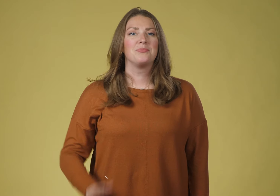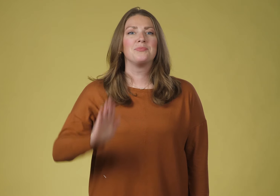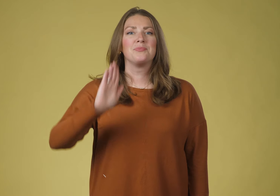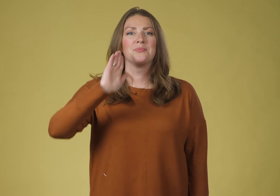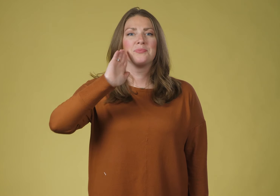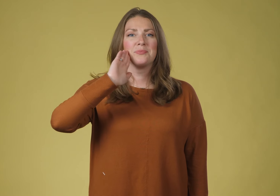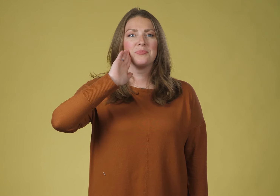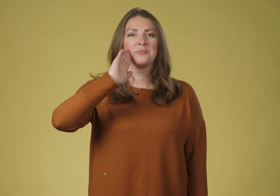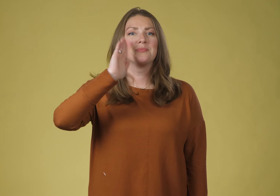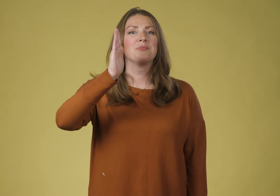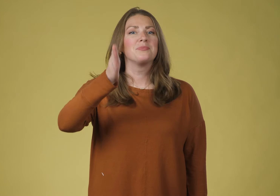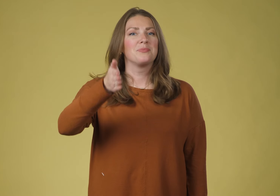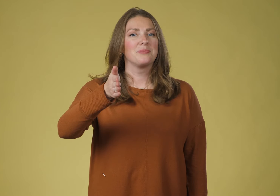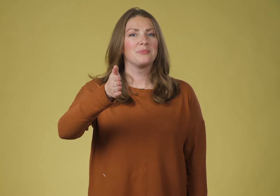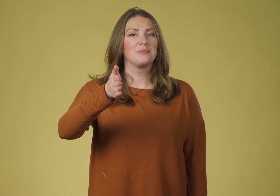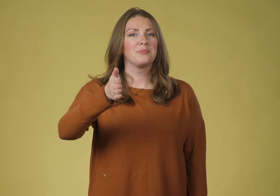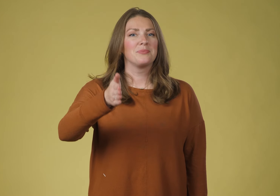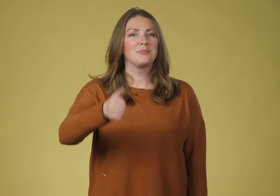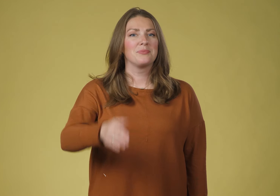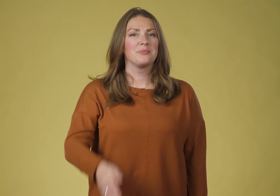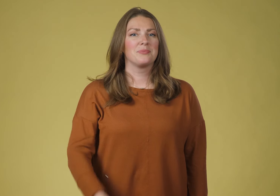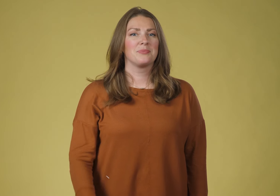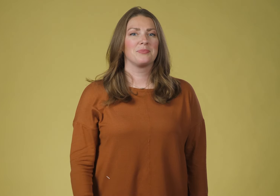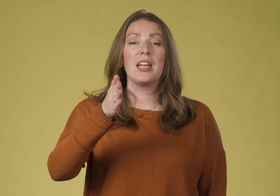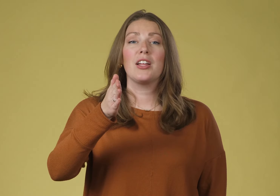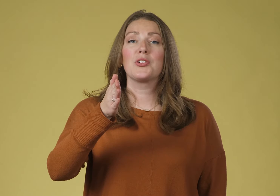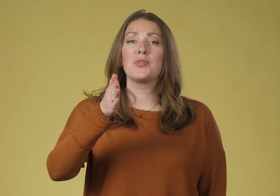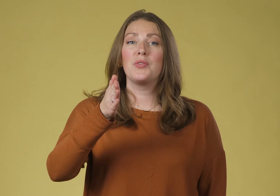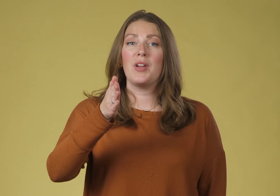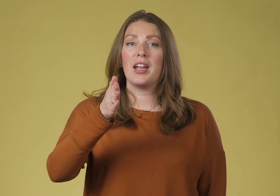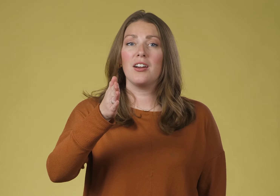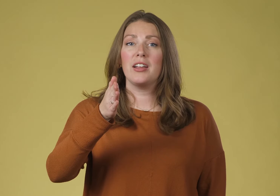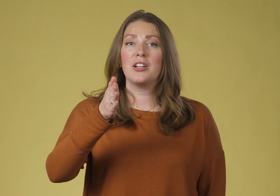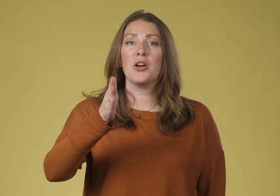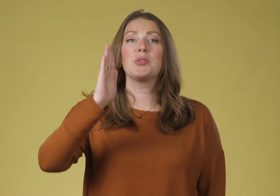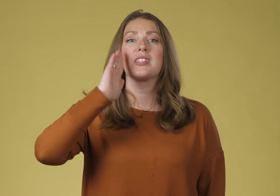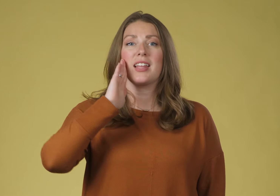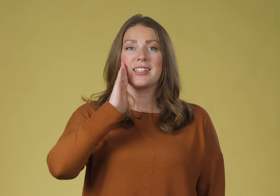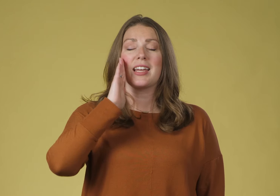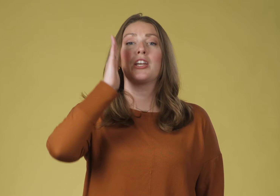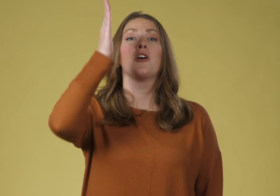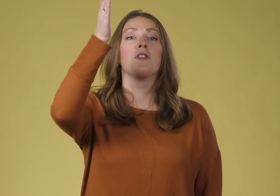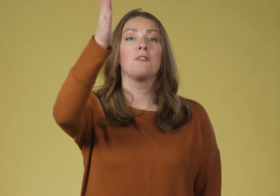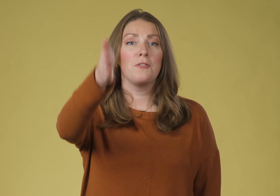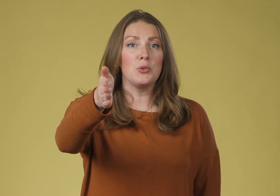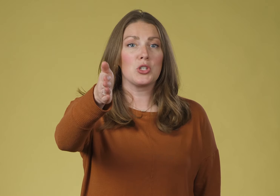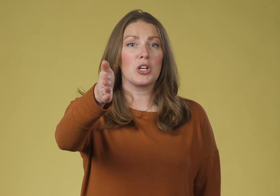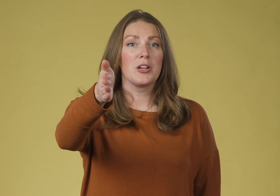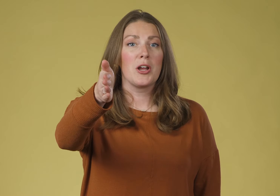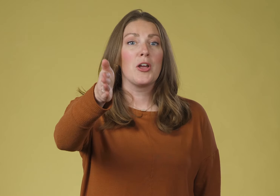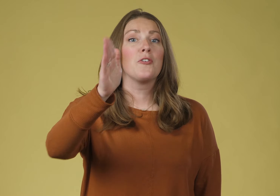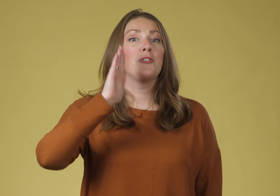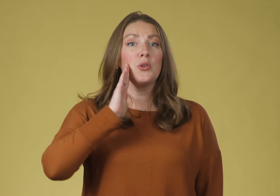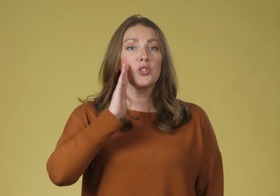cheek, moving it out forward just a little bit. It looks very close to like the sign future. Future